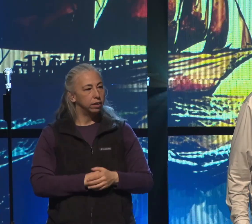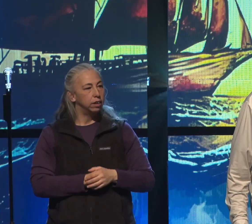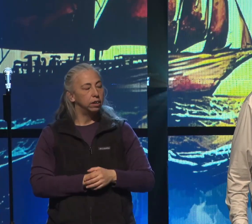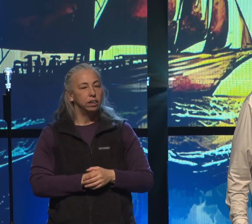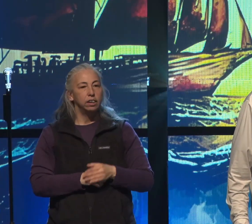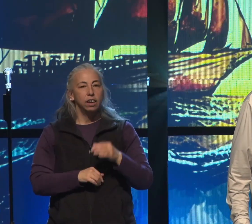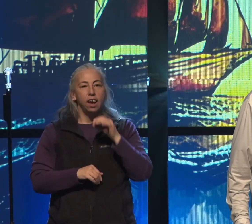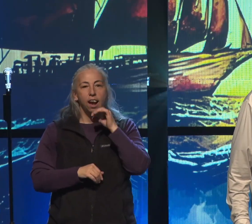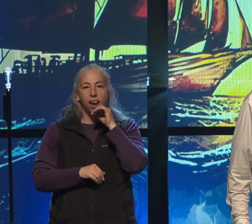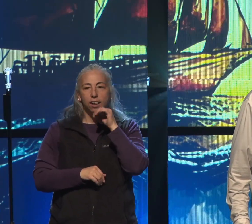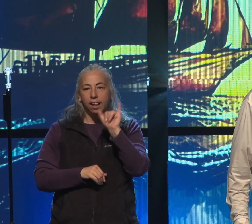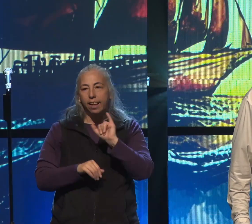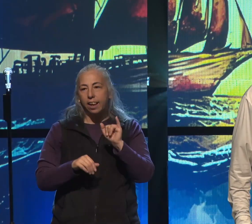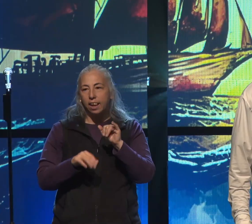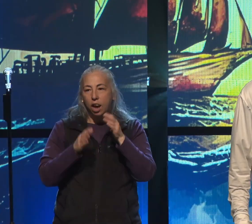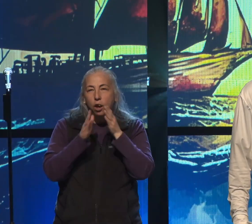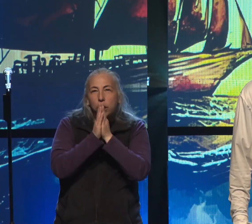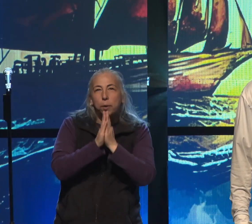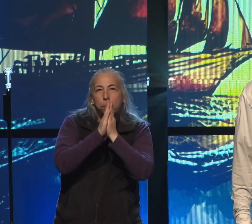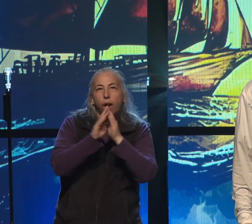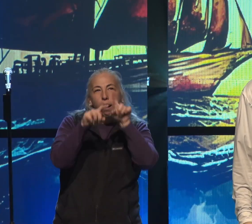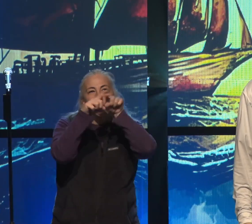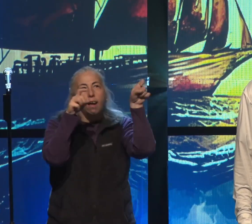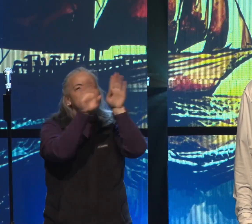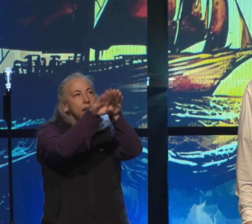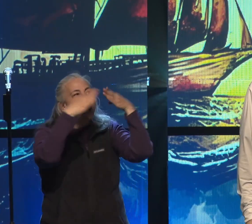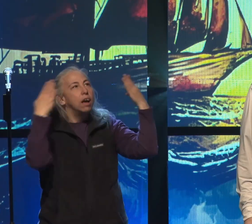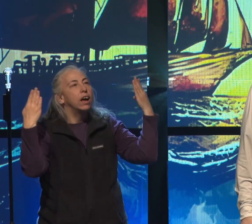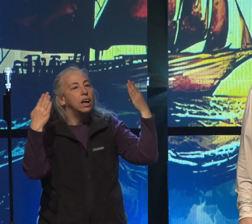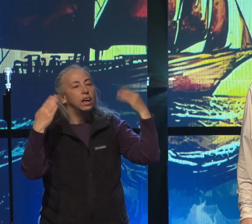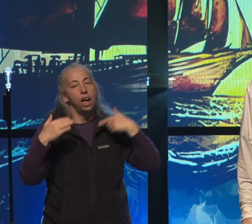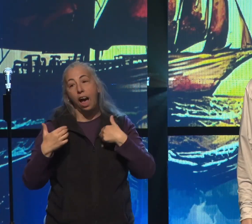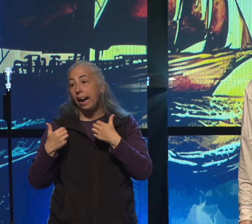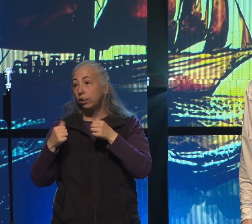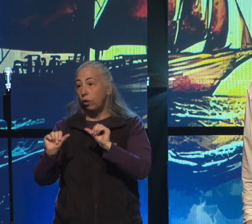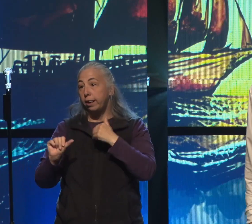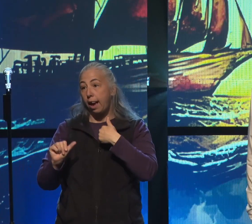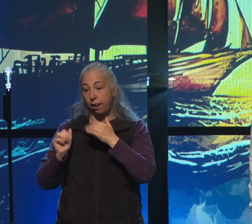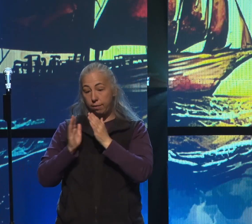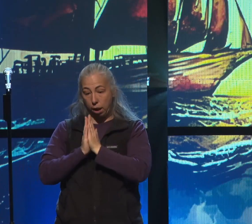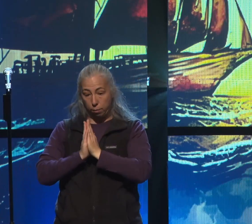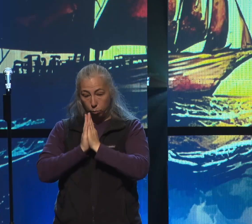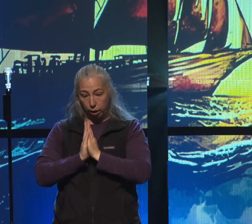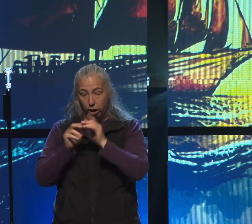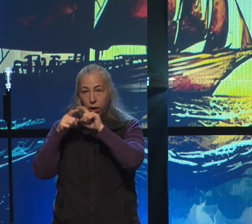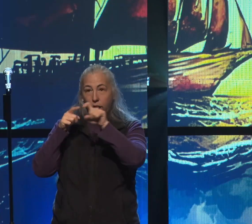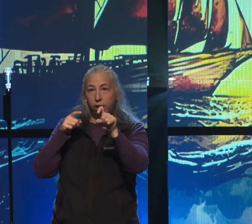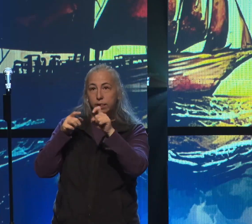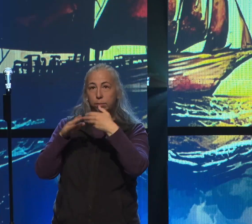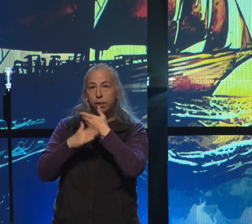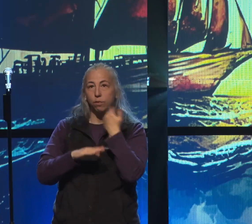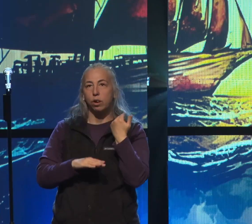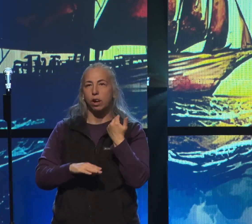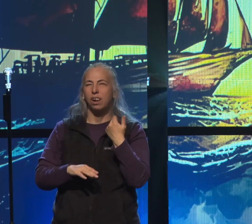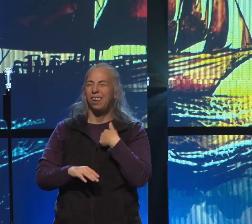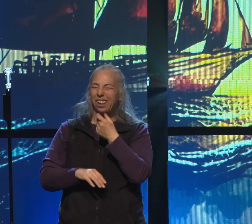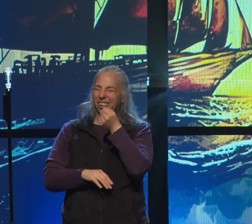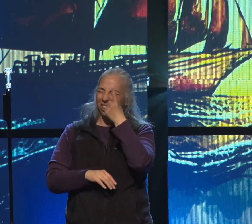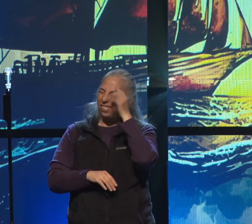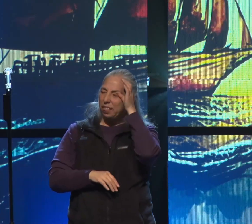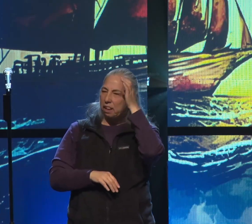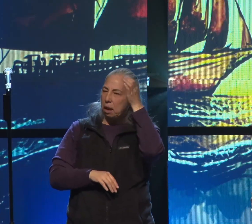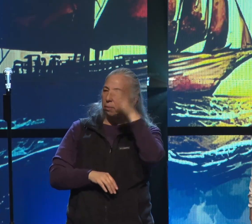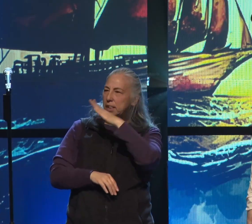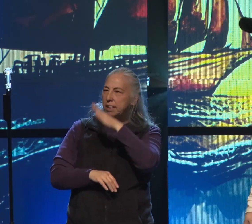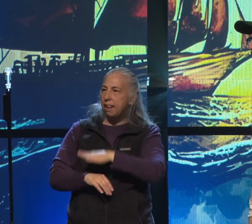closet. I don't have a prayer closet. I never have. I tried to have a prayer closet. It never worked. I didn't understand it.